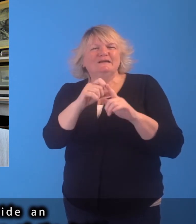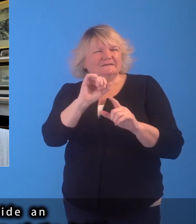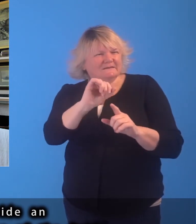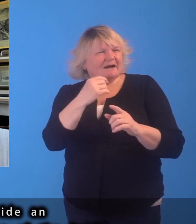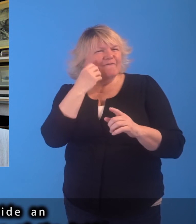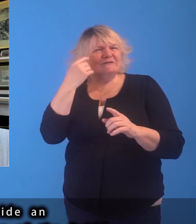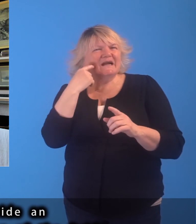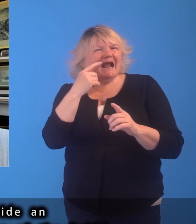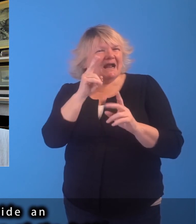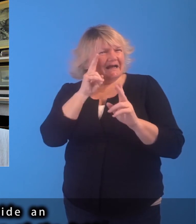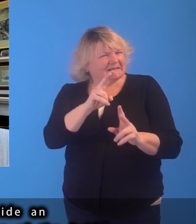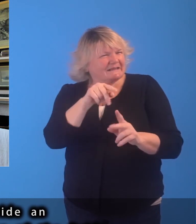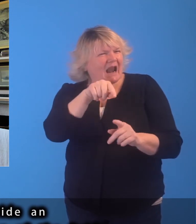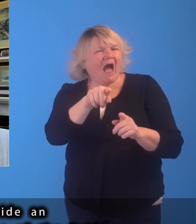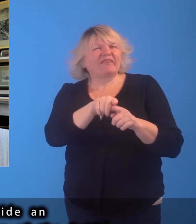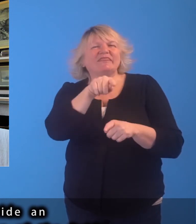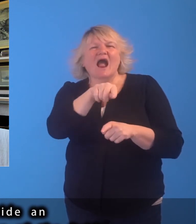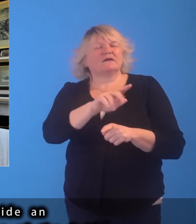1720s design.